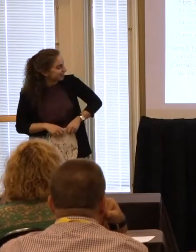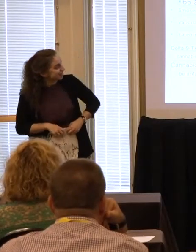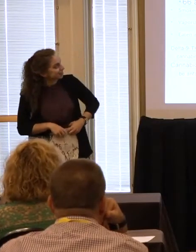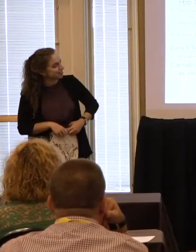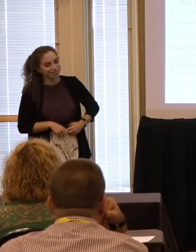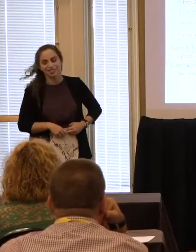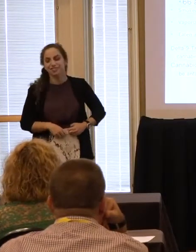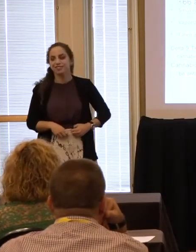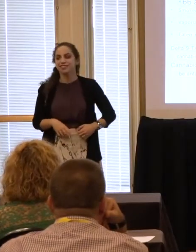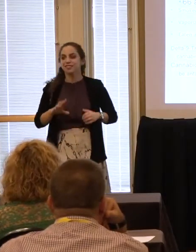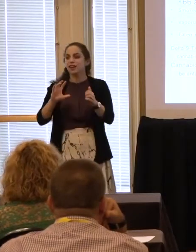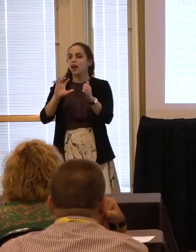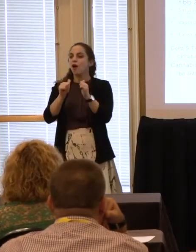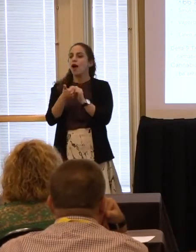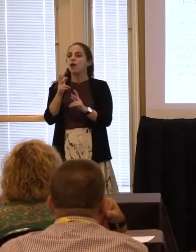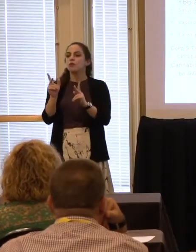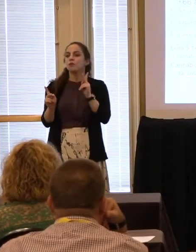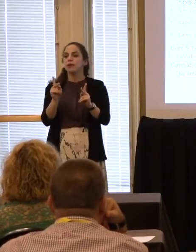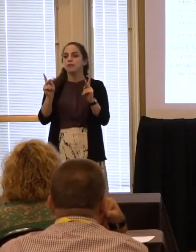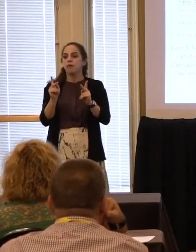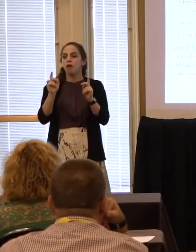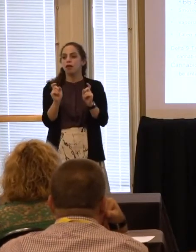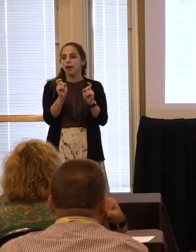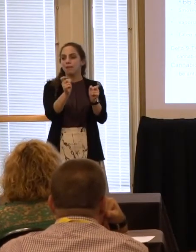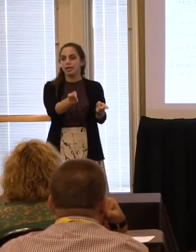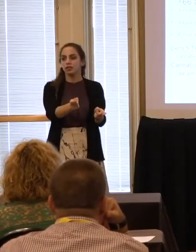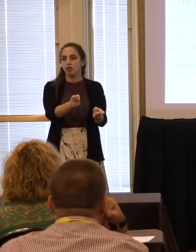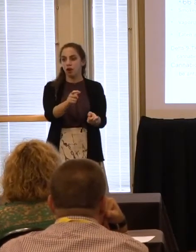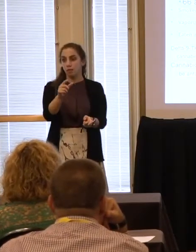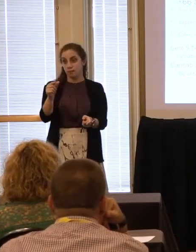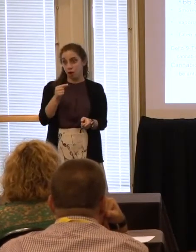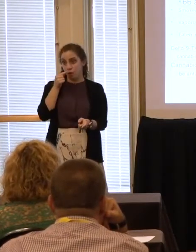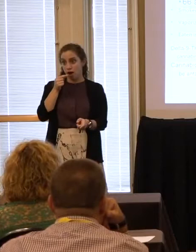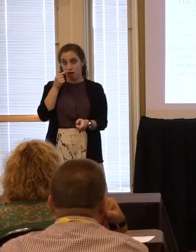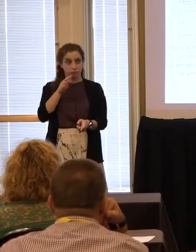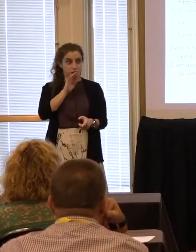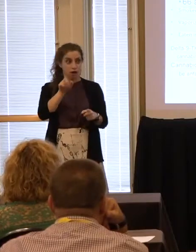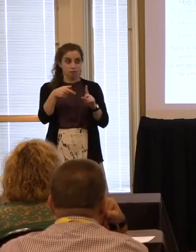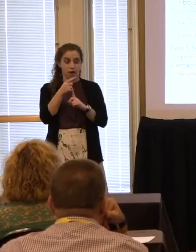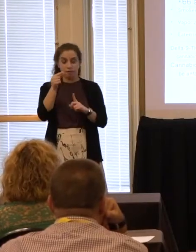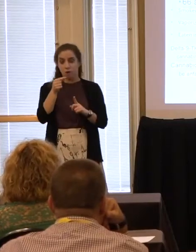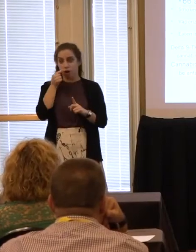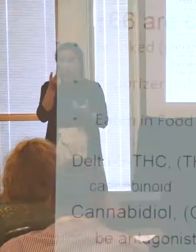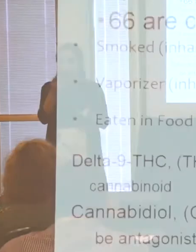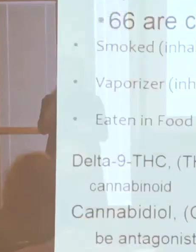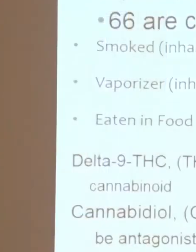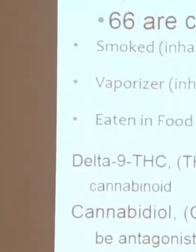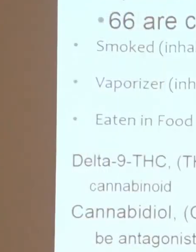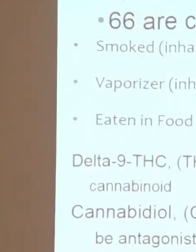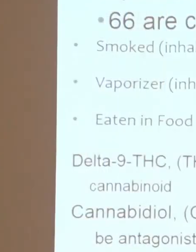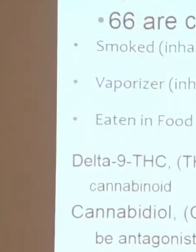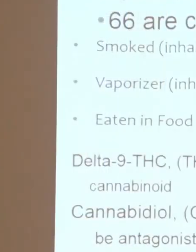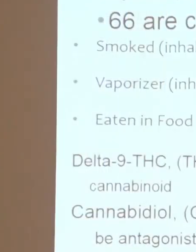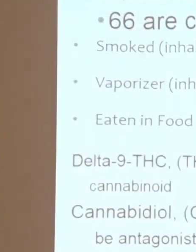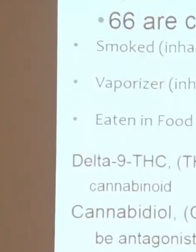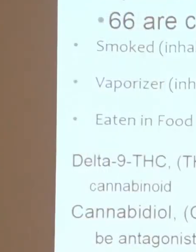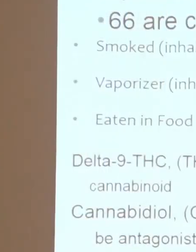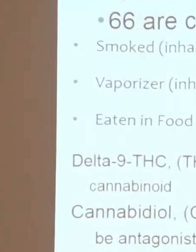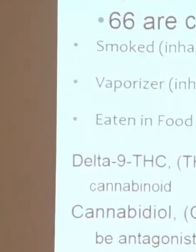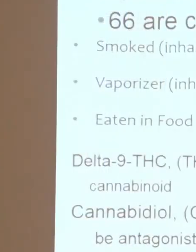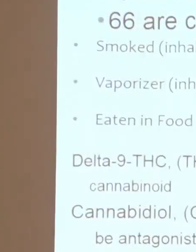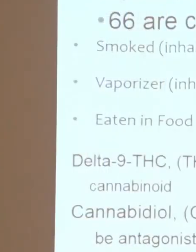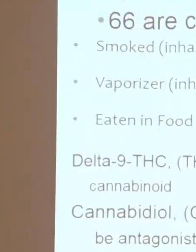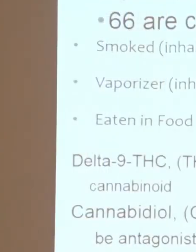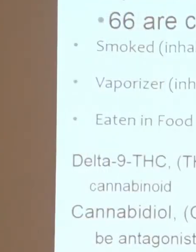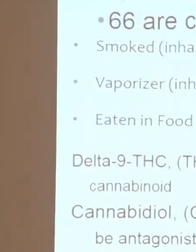how do people administer marijuana? So now we're talking about marijuana. So marijuana is really the plant, but